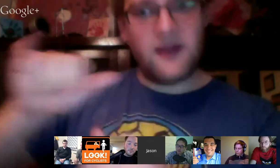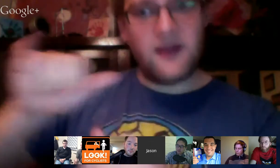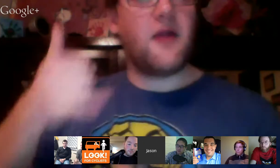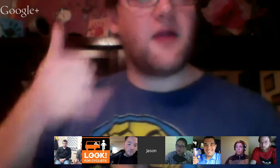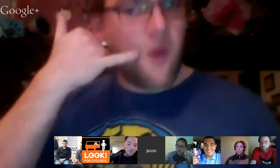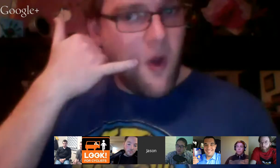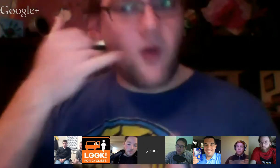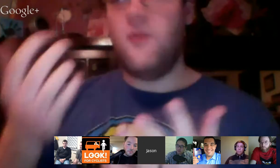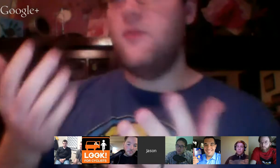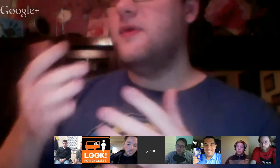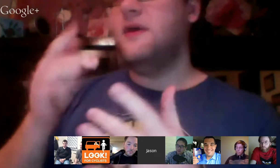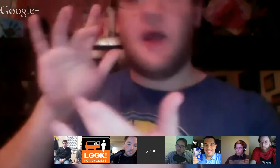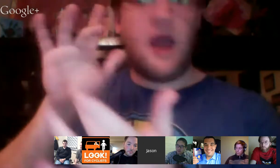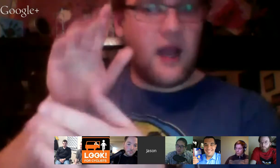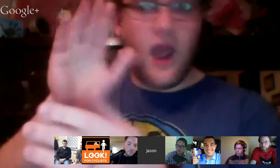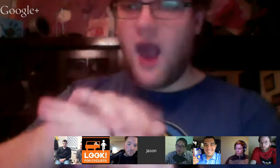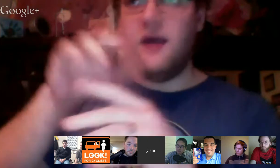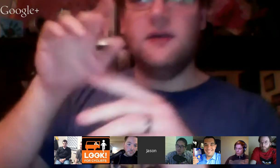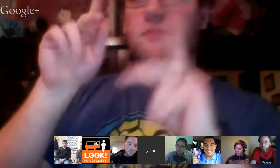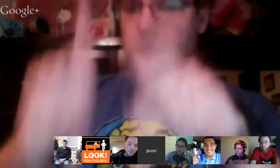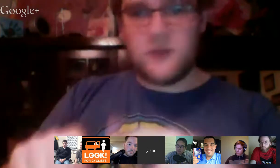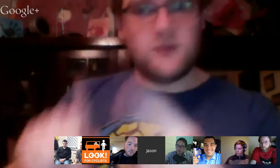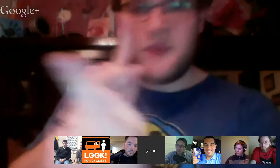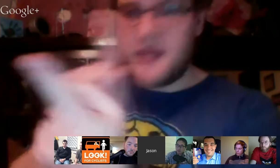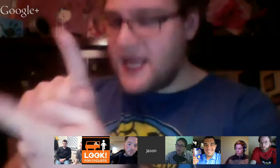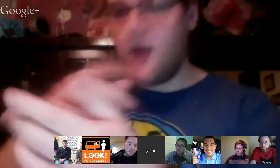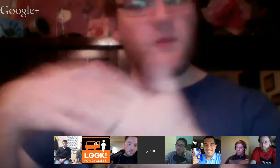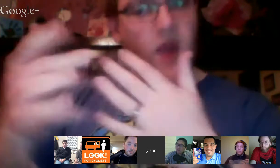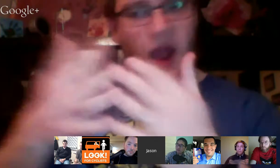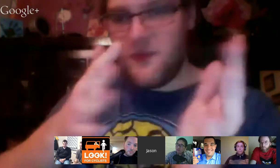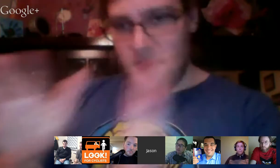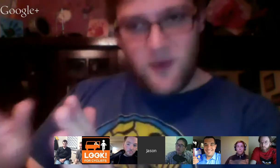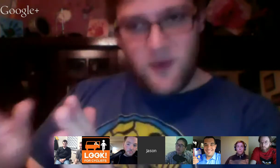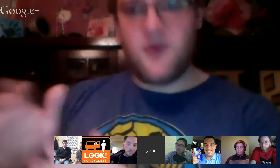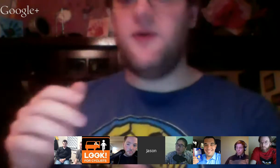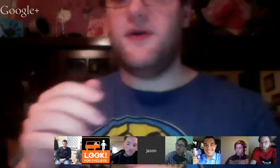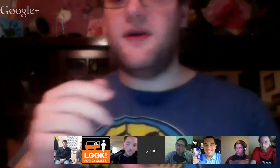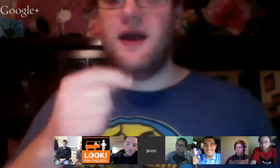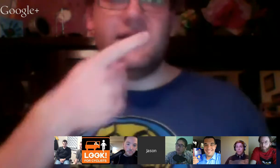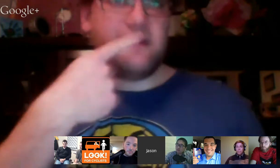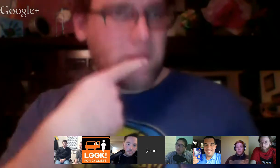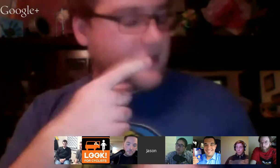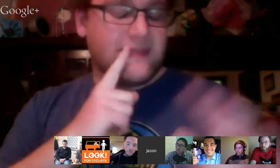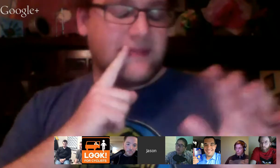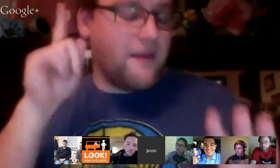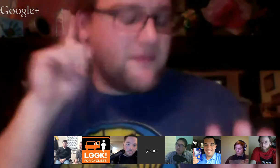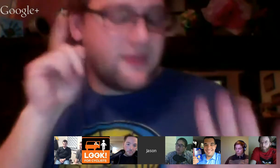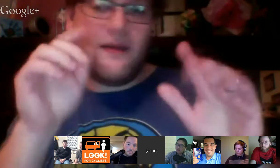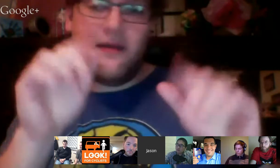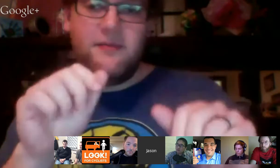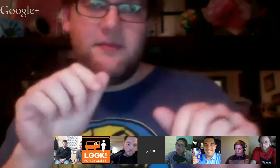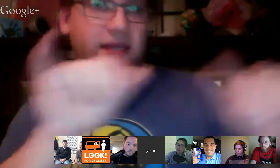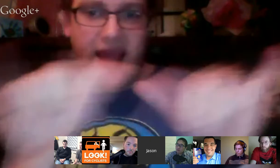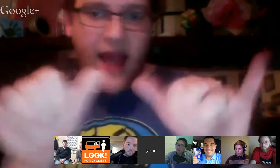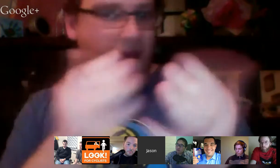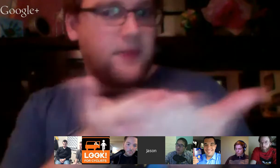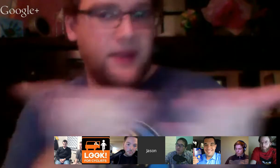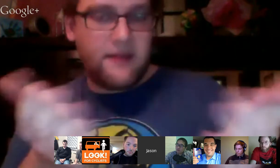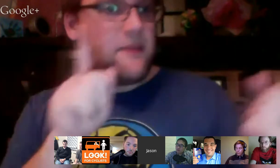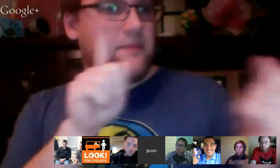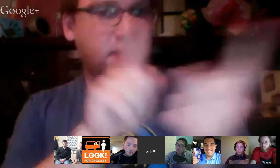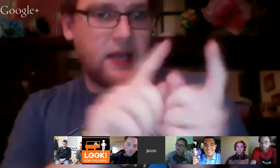deaf people would get together, chat, socialize. Hearing people can talk on the phone. So, I'm sorry, and